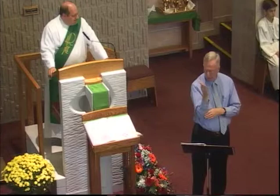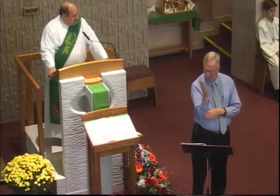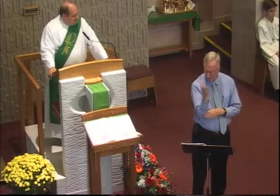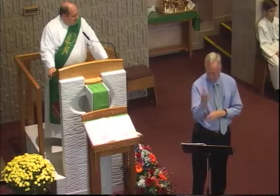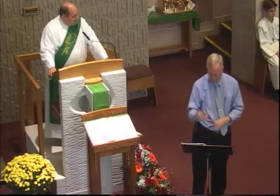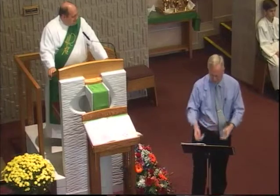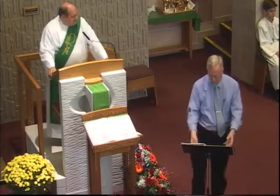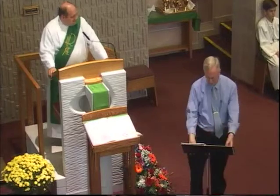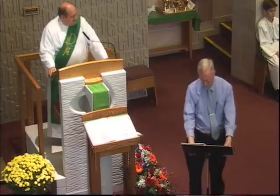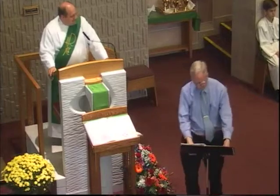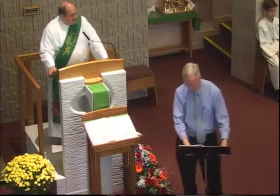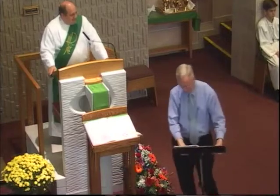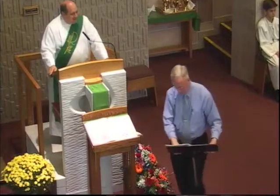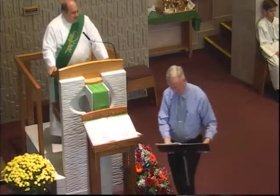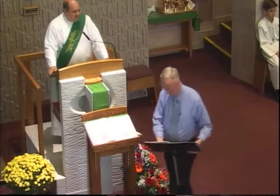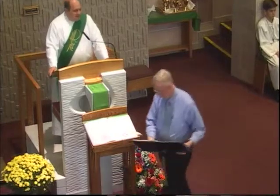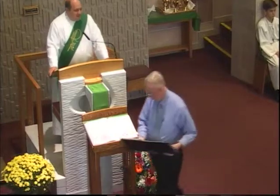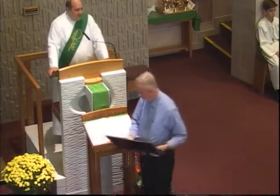here.